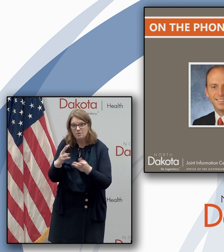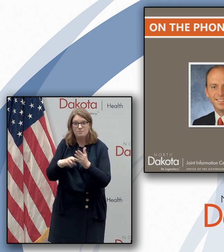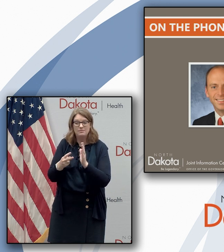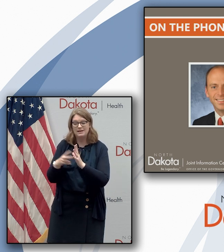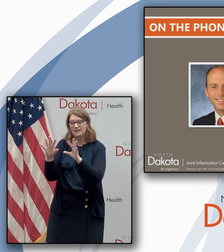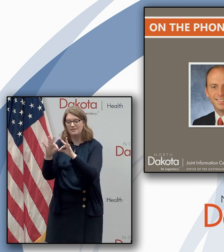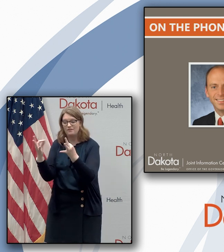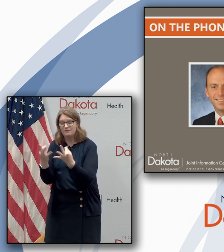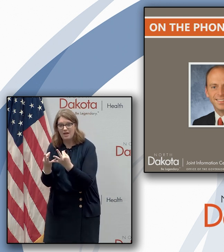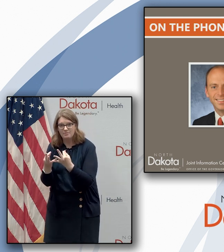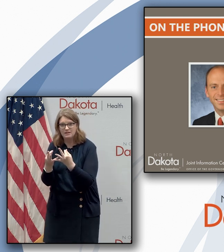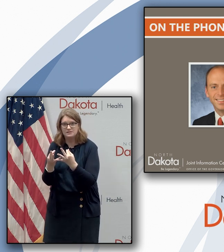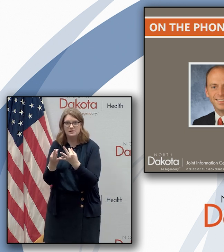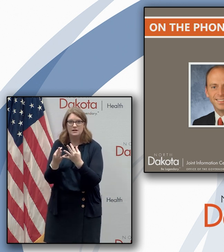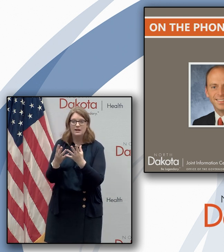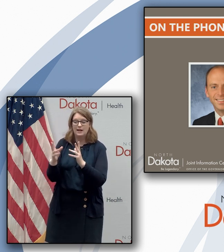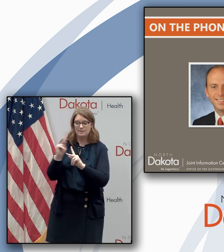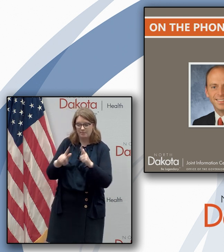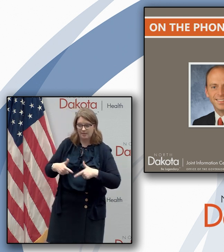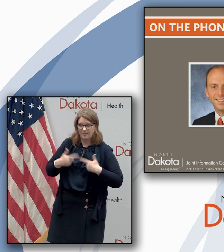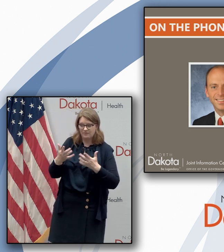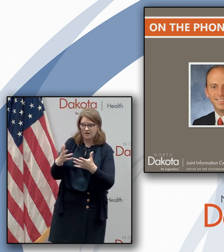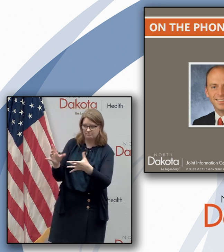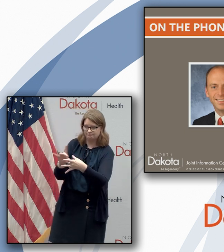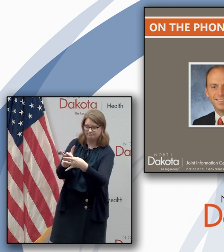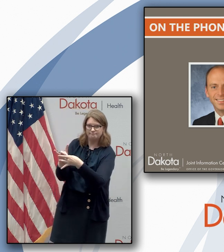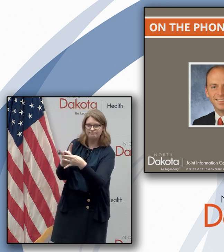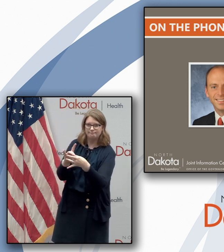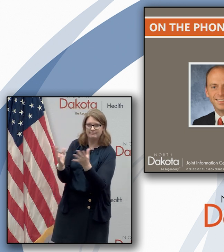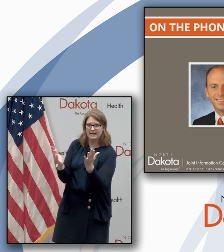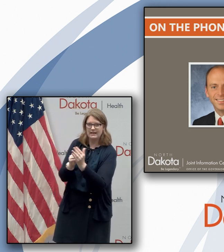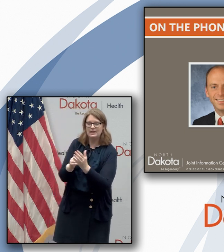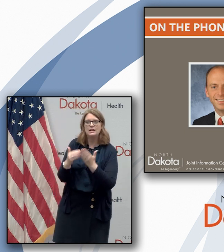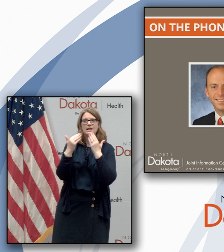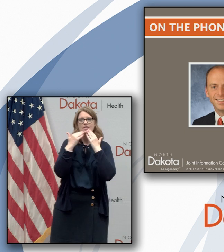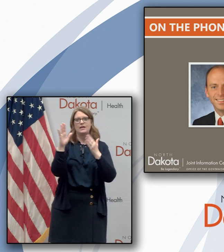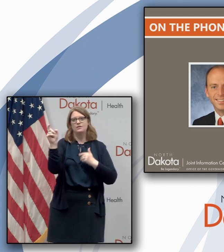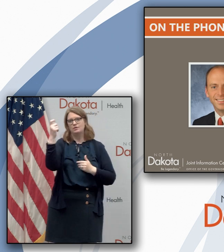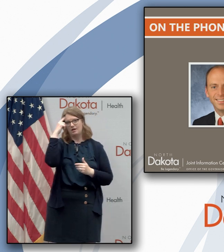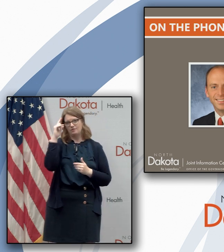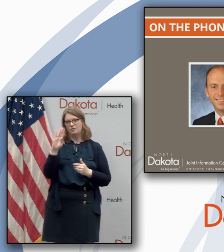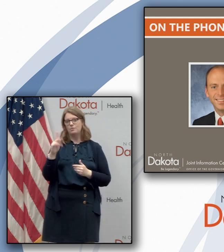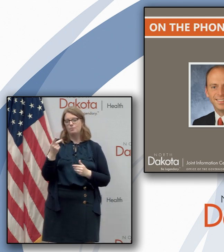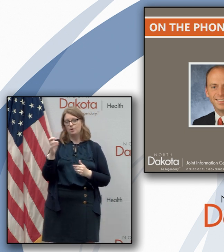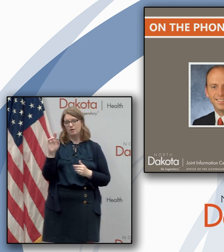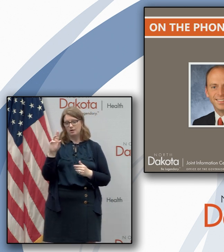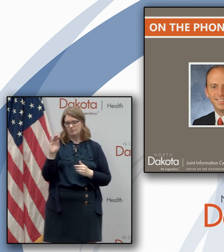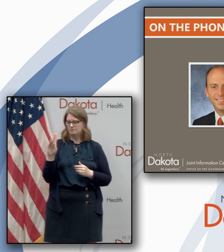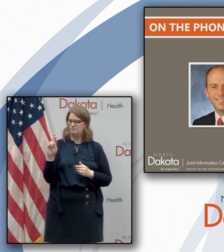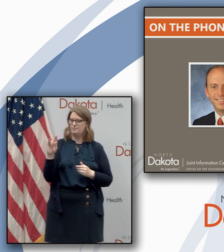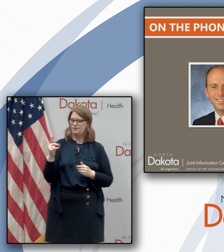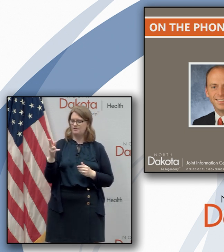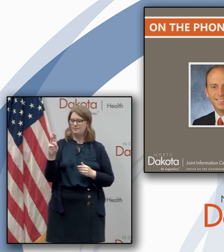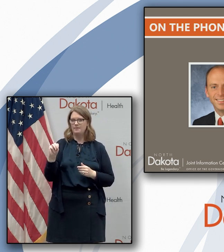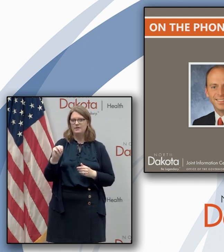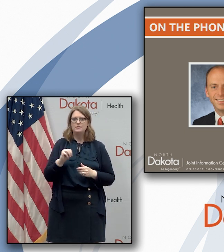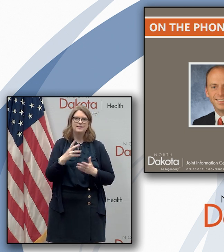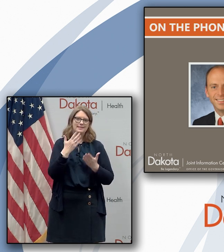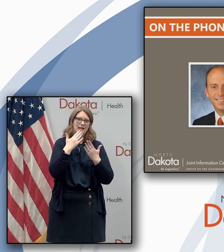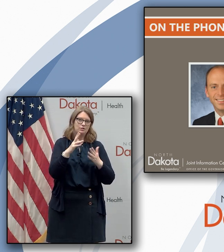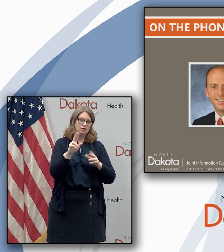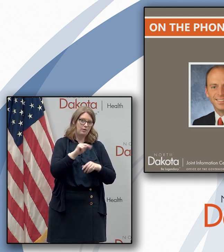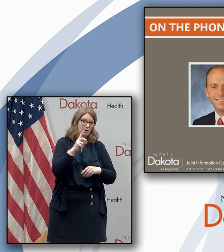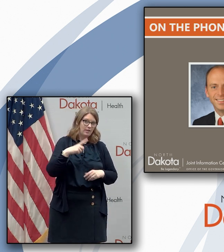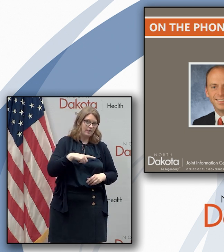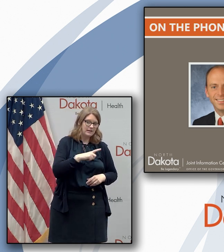residents and their families. Again, thank you to Governor Burgum, thank you to the North Dakota legislature, and thank you to the